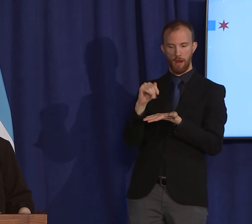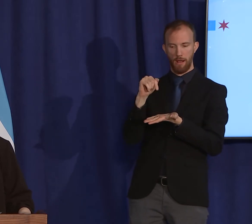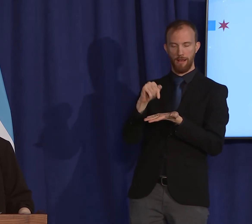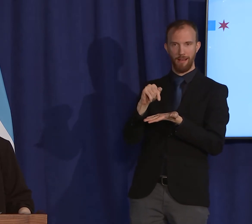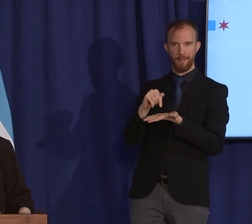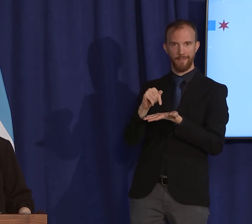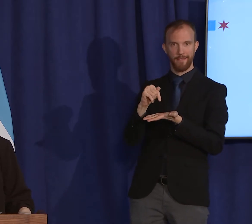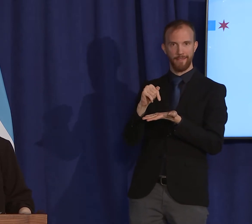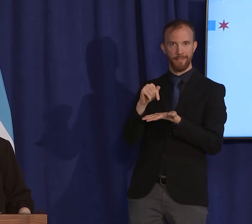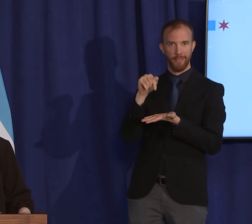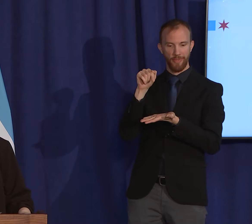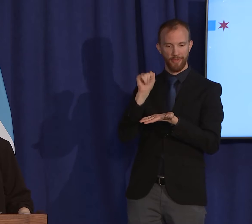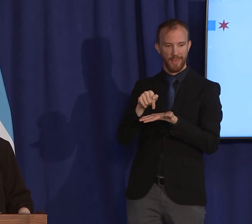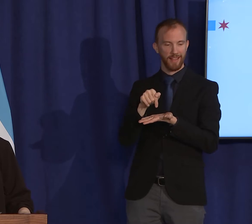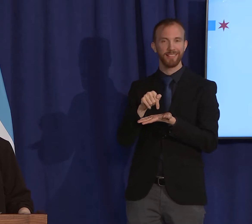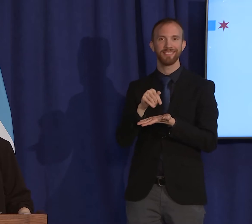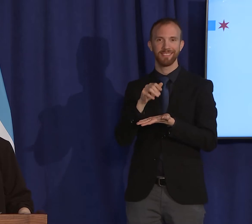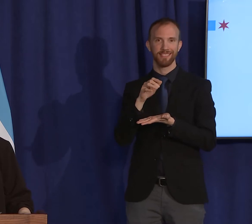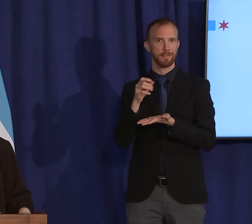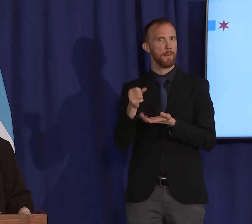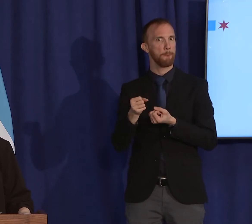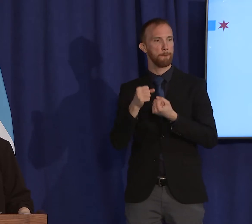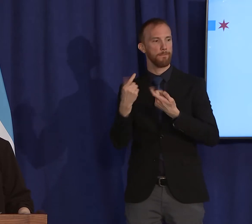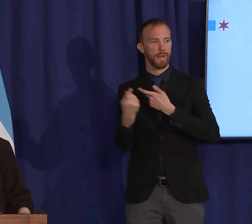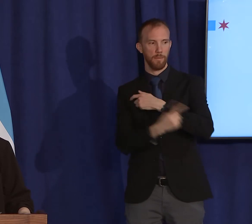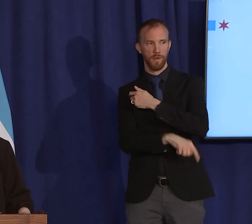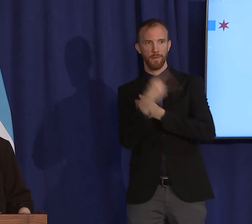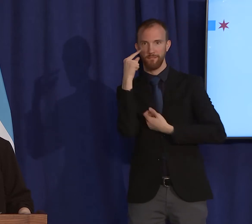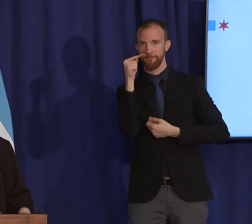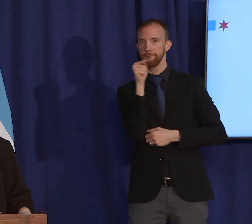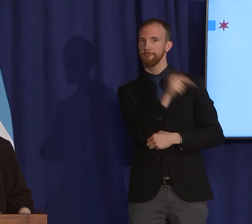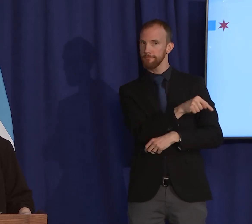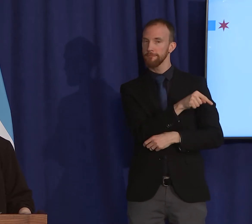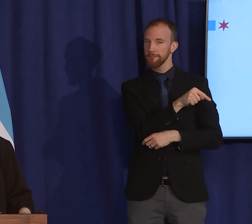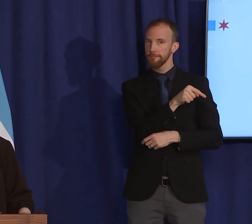major punishment for any facility that is not